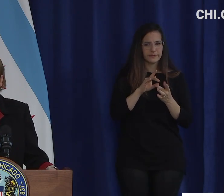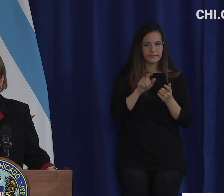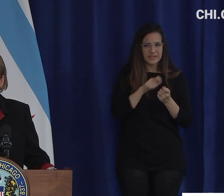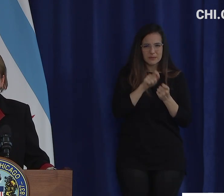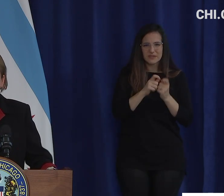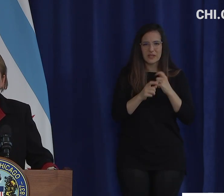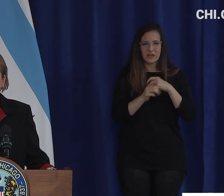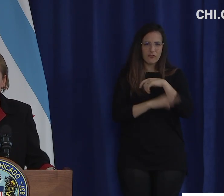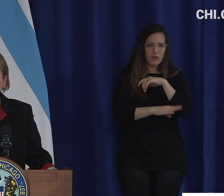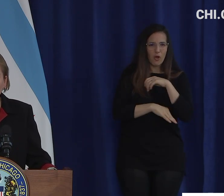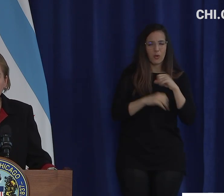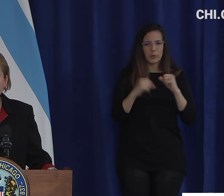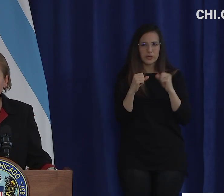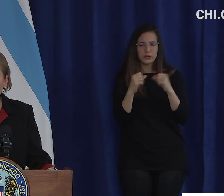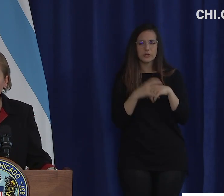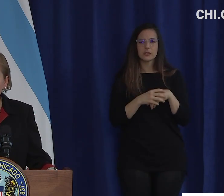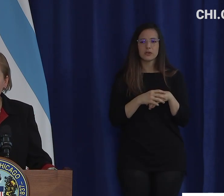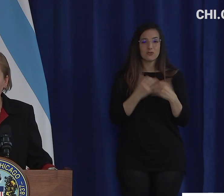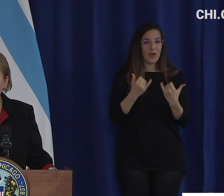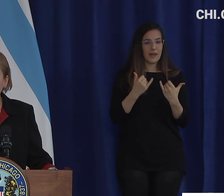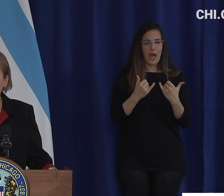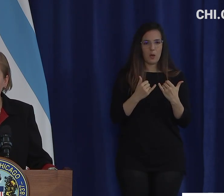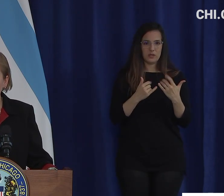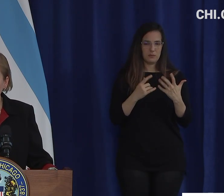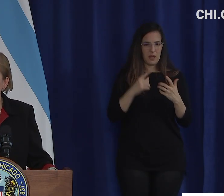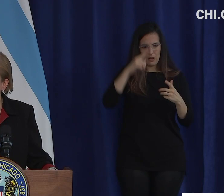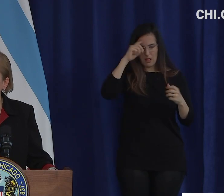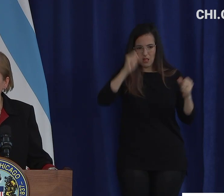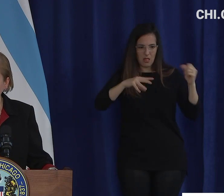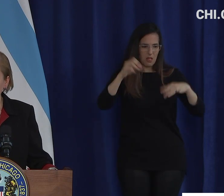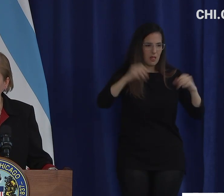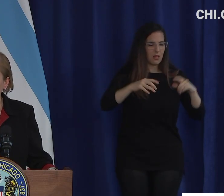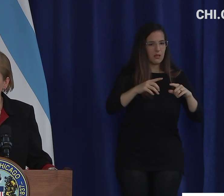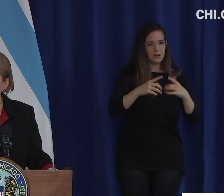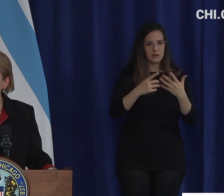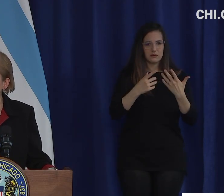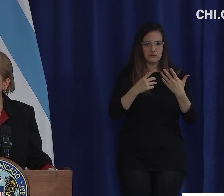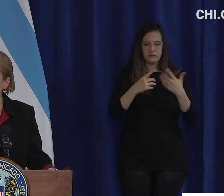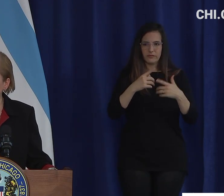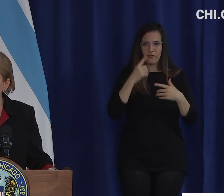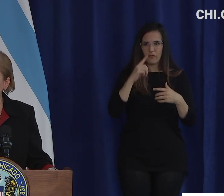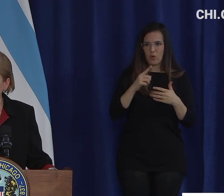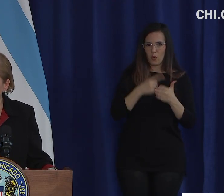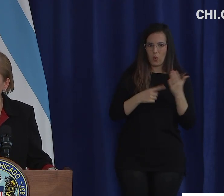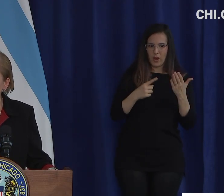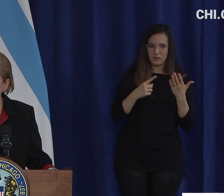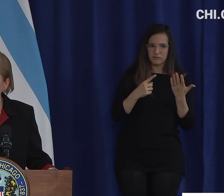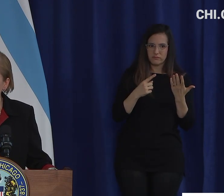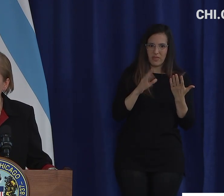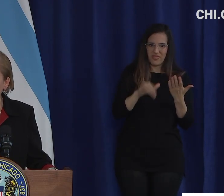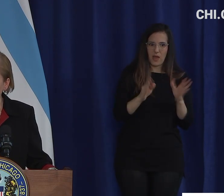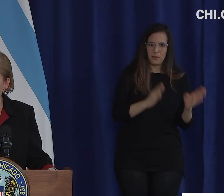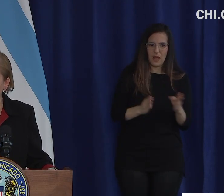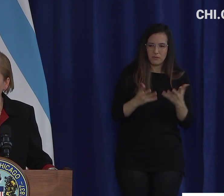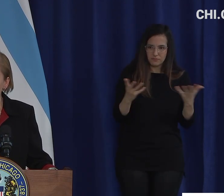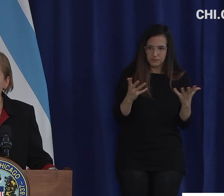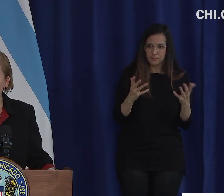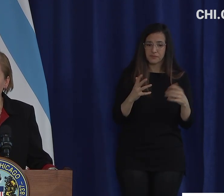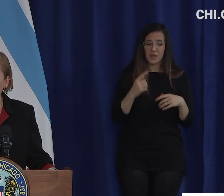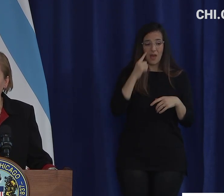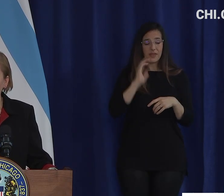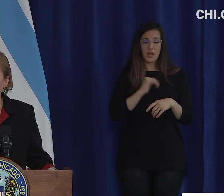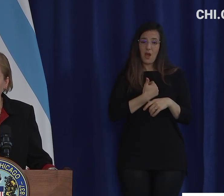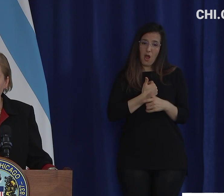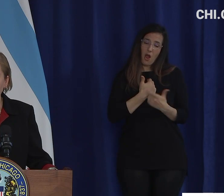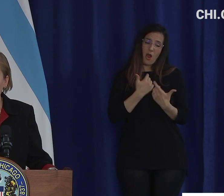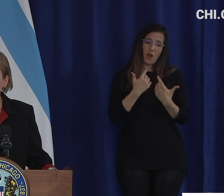various quarantine orders look like. I think ours has been extraordinarily successful, actually, in terms of raising awareness of risk around travel.